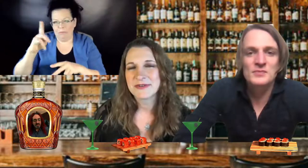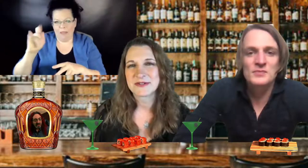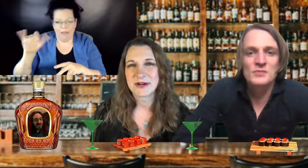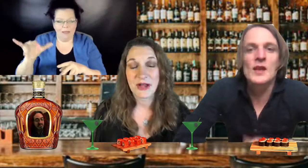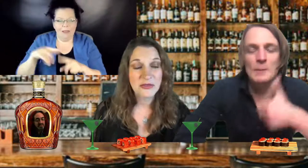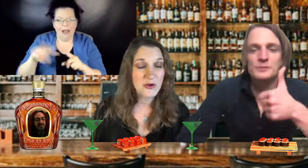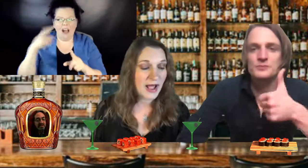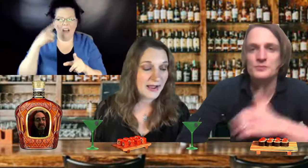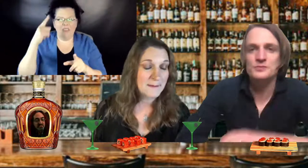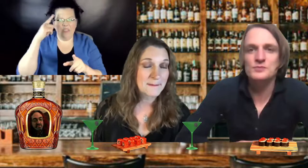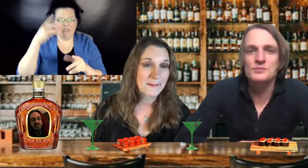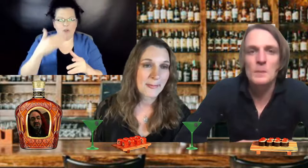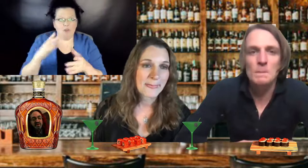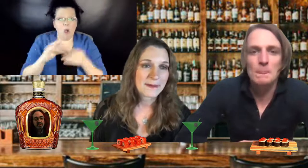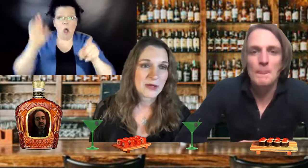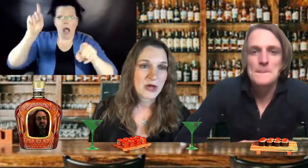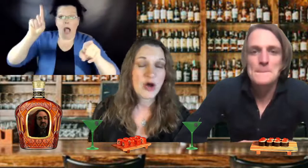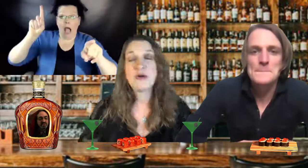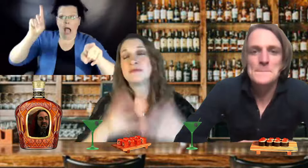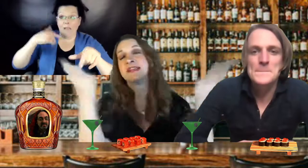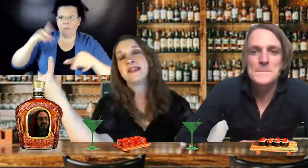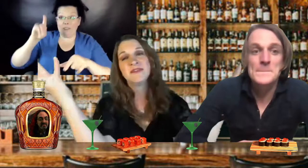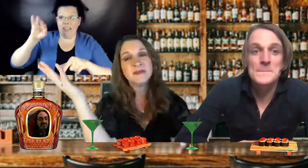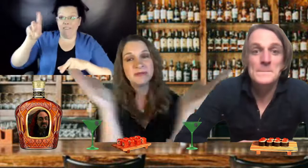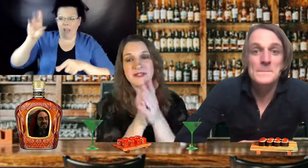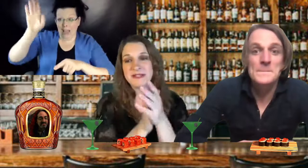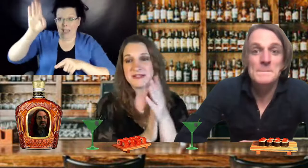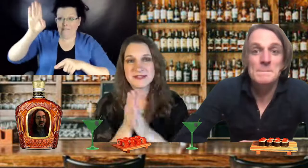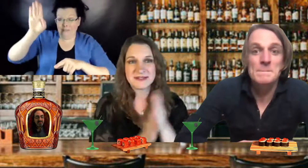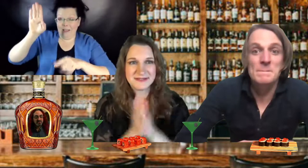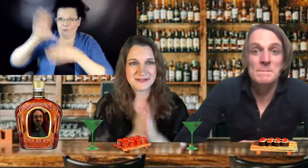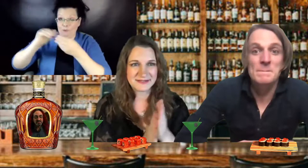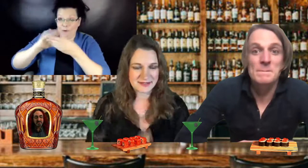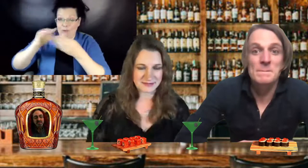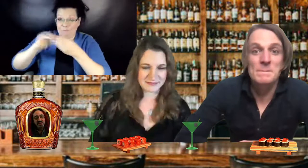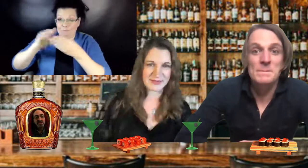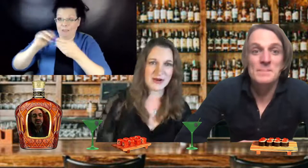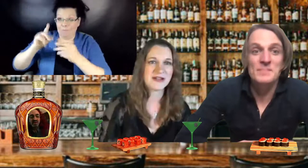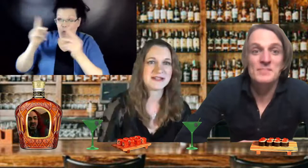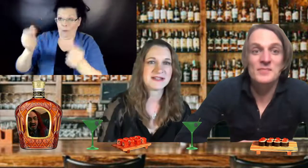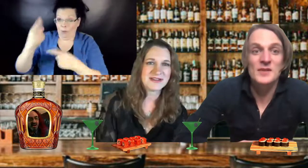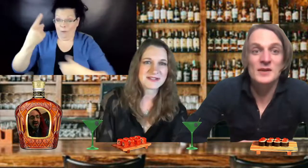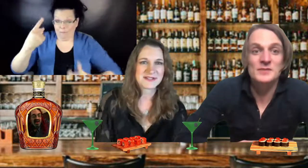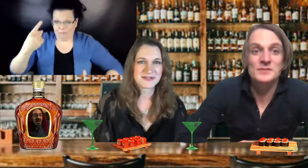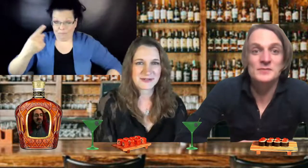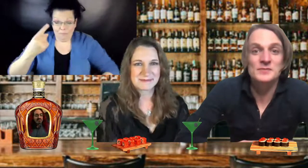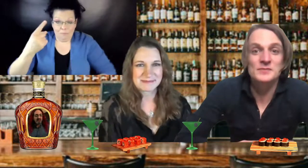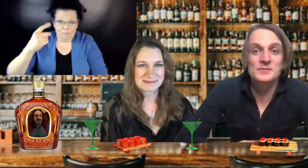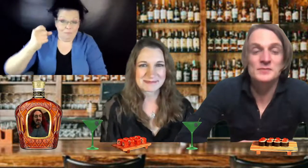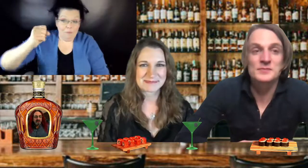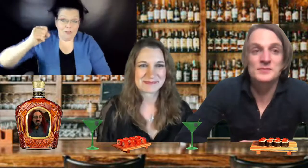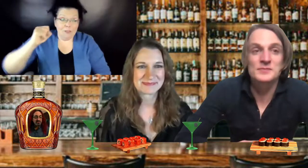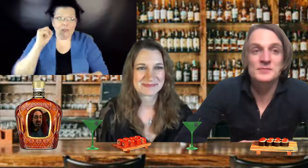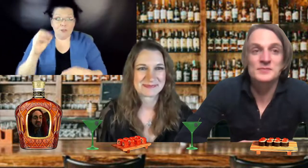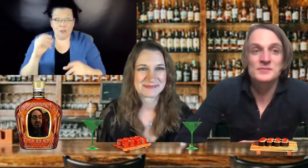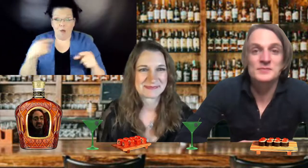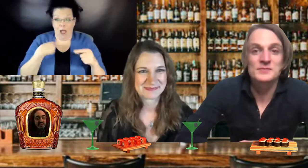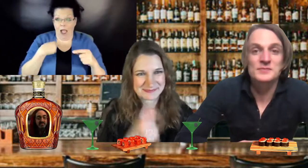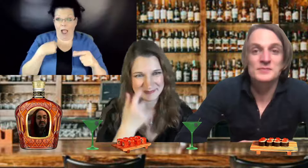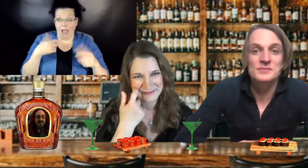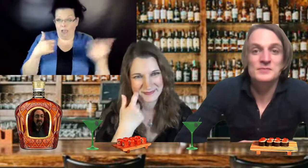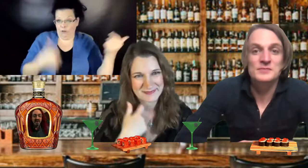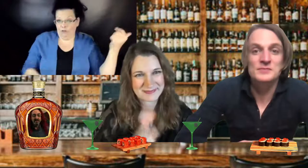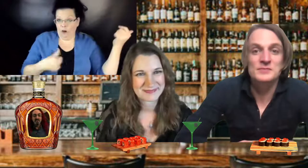of a good story. Can I do one? I have a quick one. Oh, David, please. I have a quick one. All right, David. I do a guitar